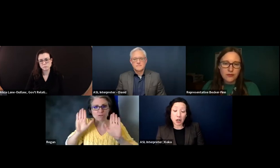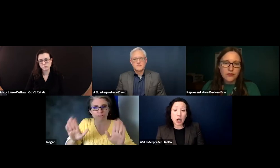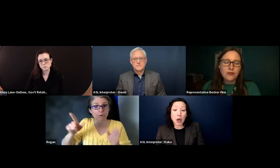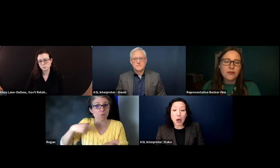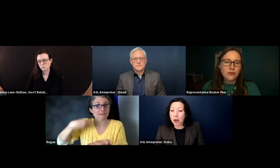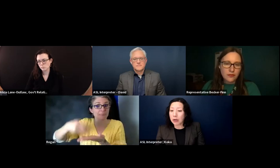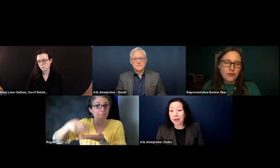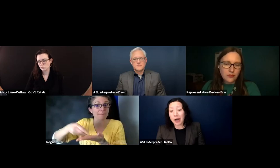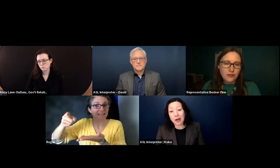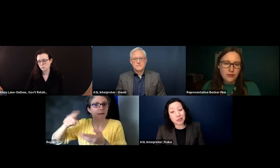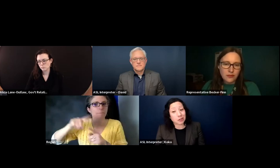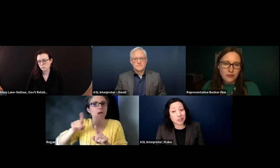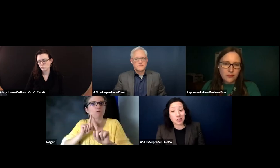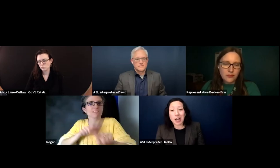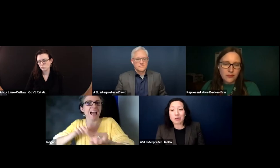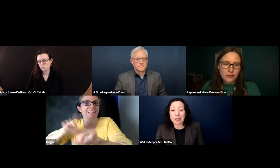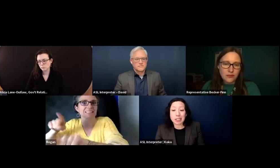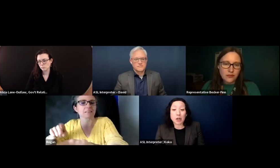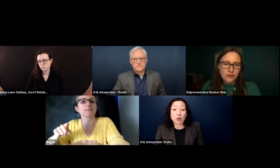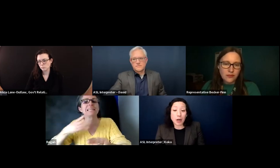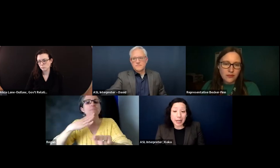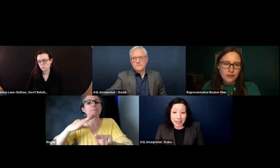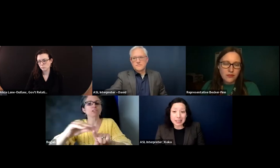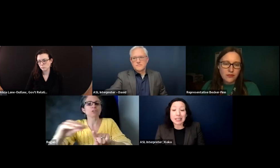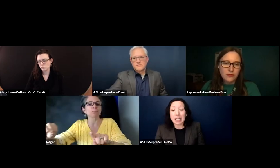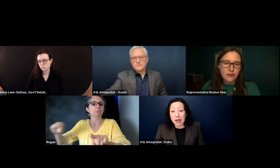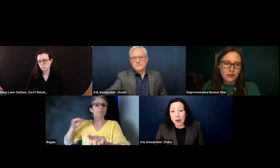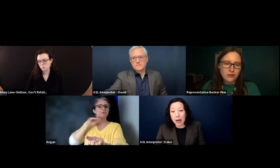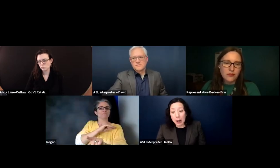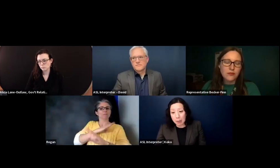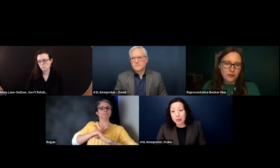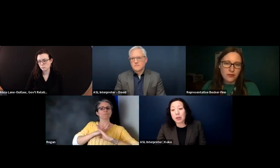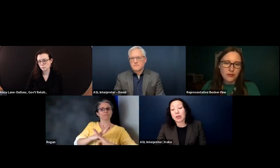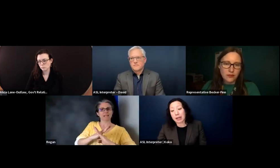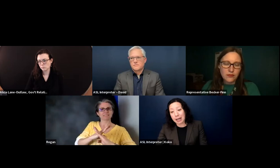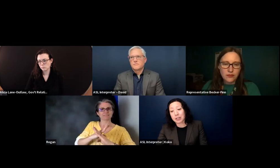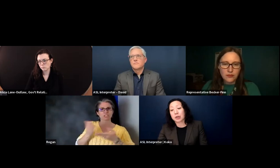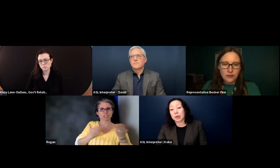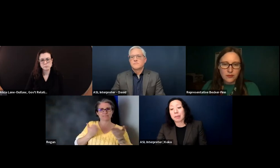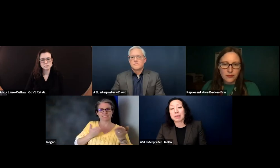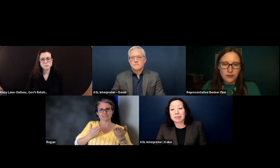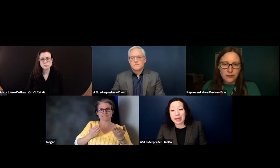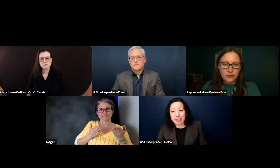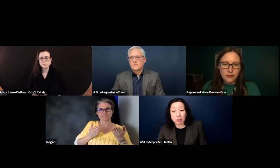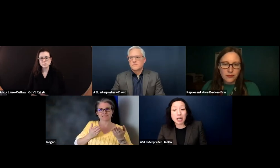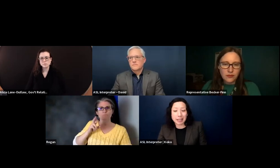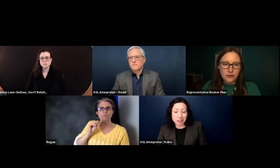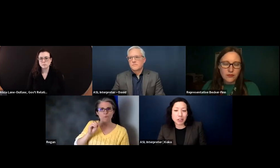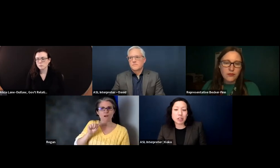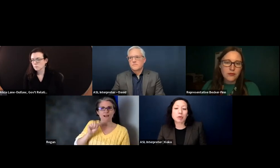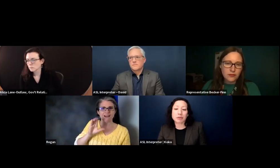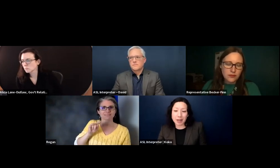Here, the services are not really great, so that they had to make